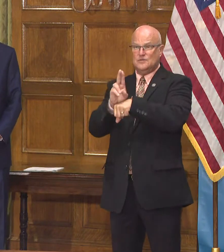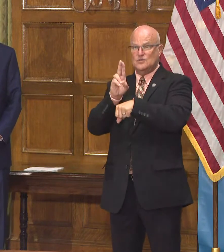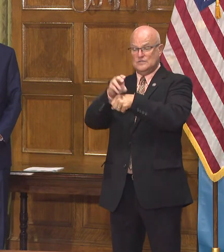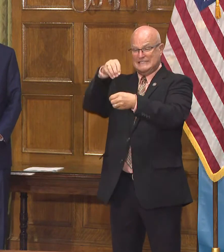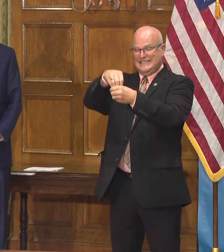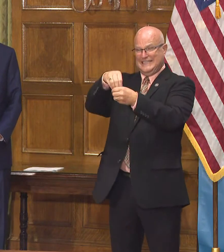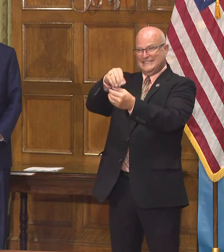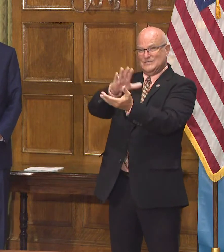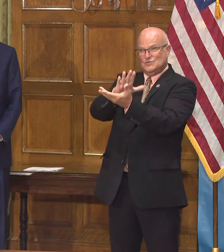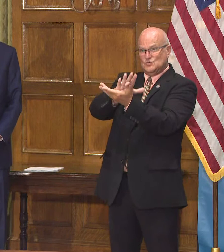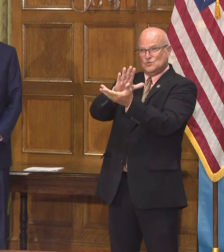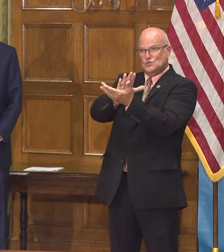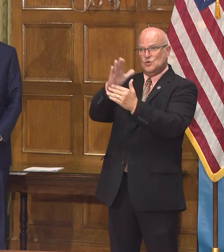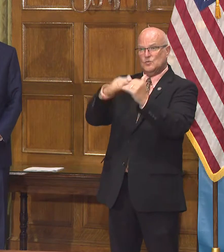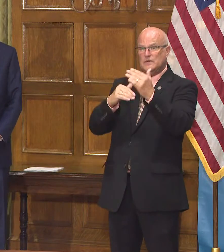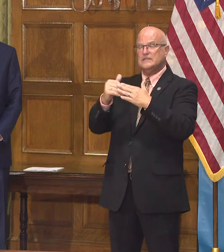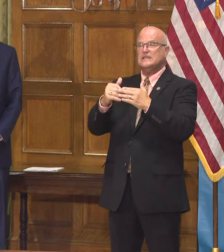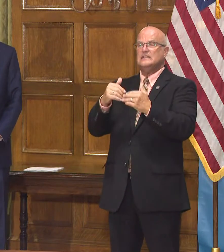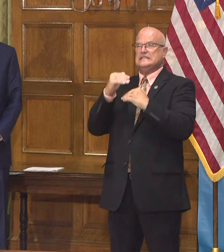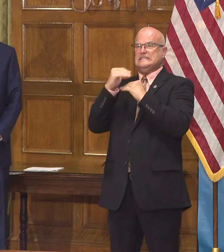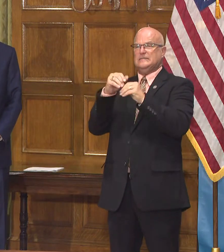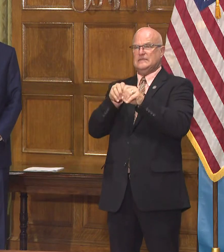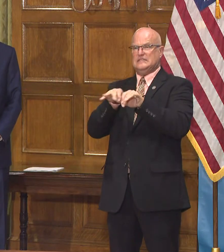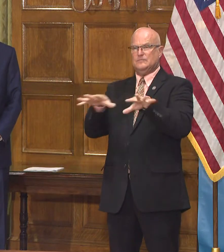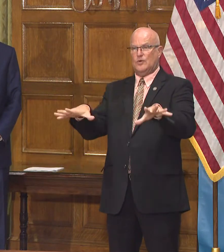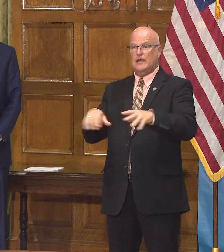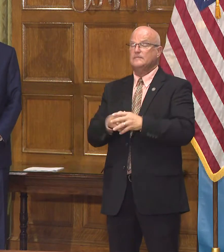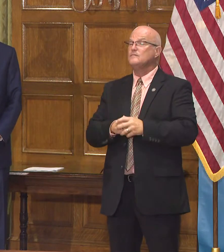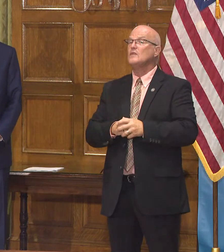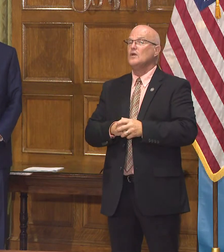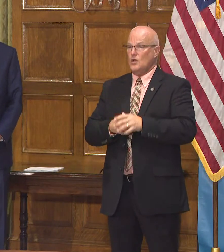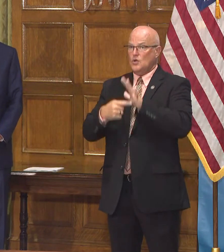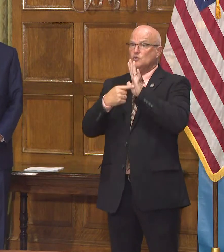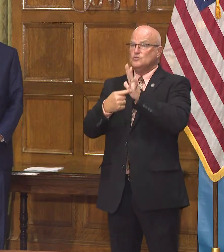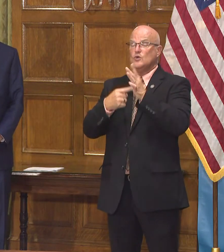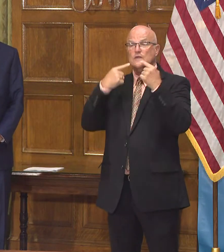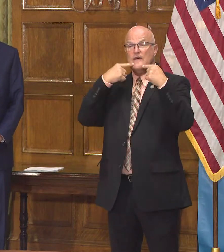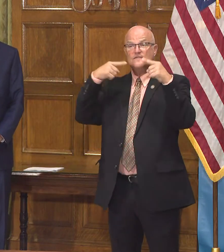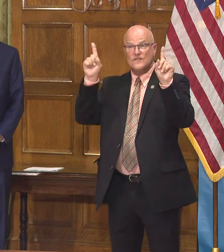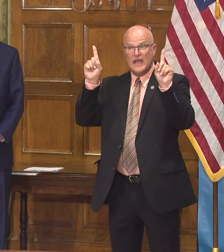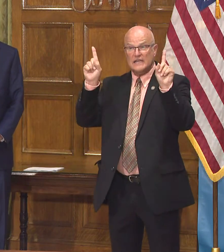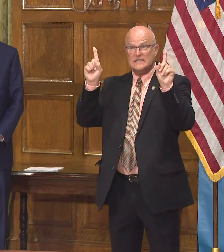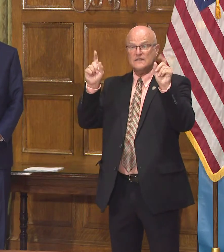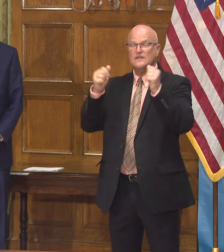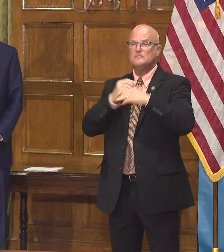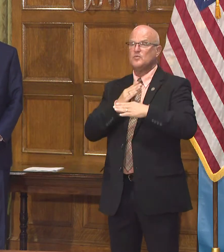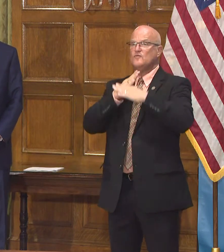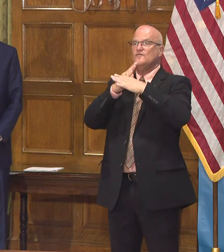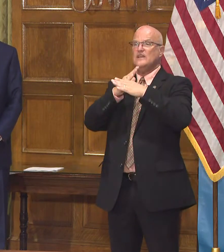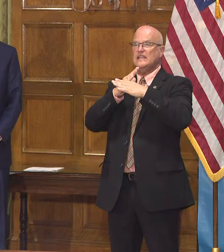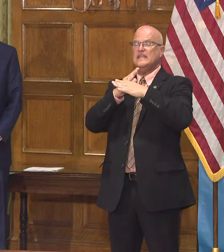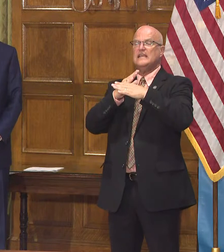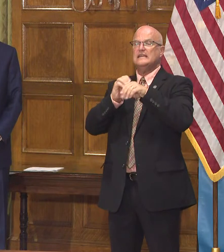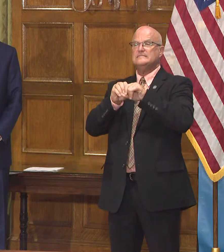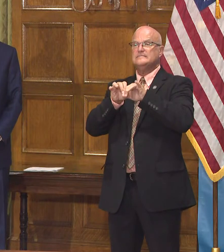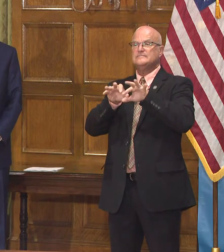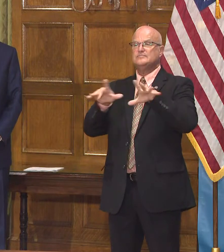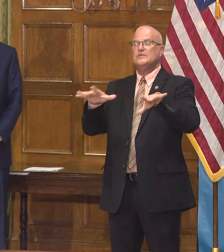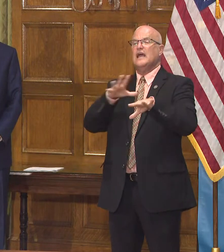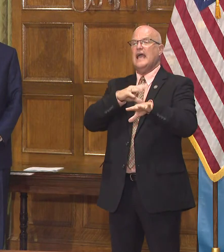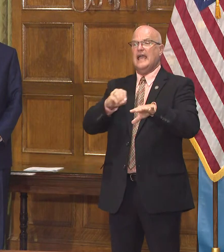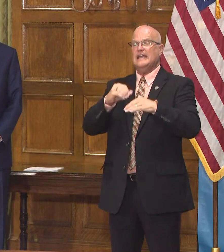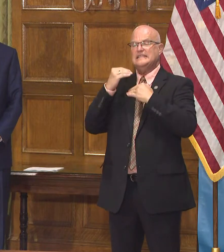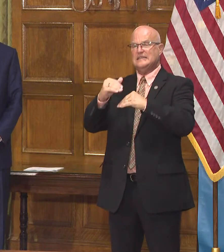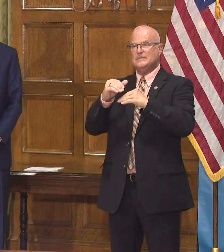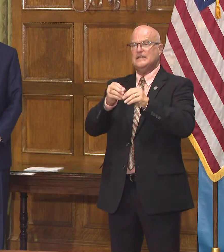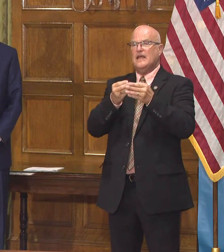in school in order to limit the spread. These have been shown to be effective in preventing infections and in limiting the spread of the